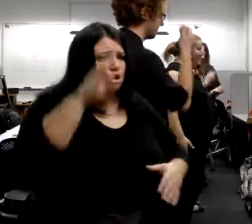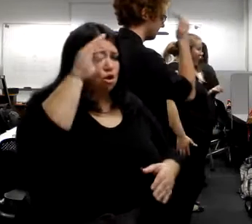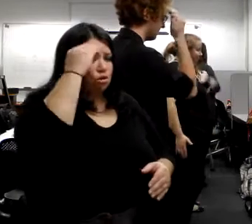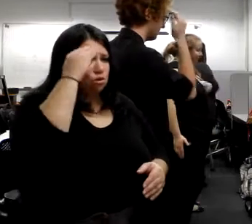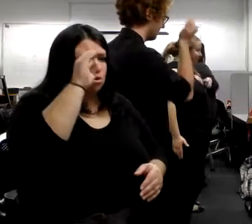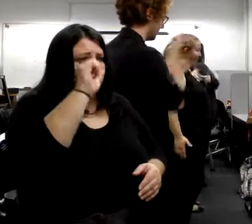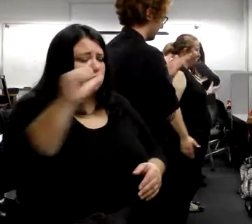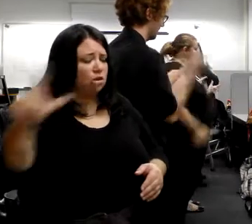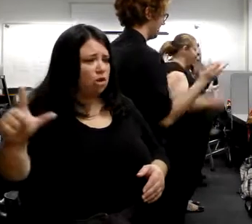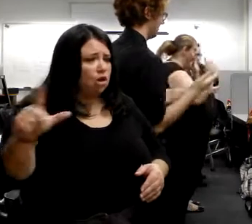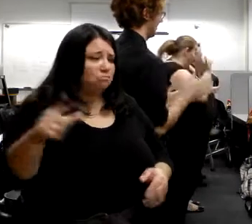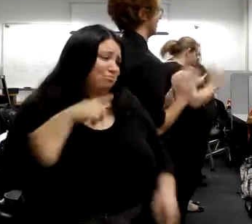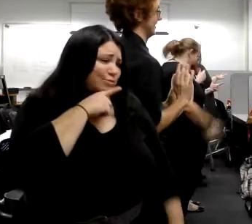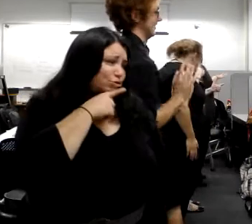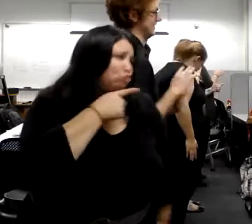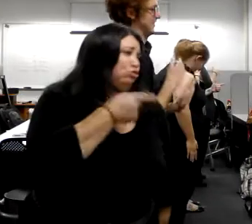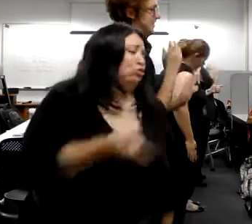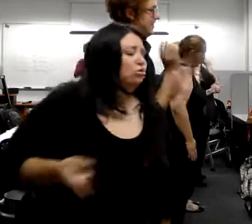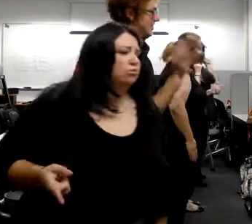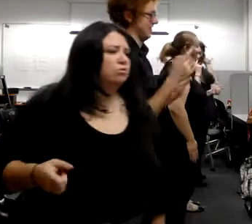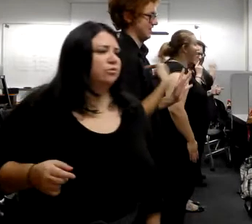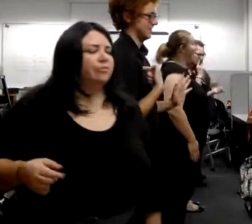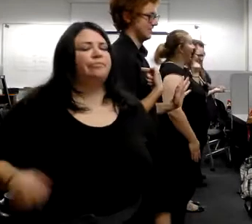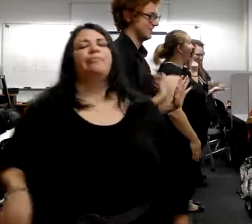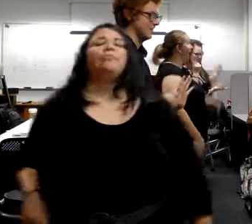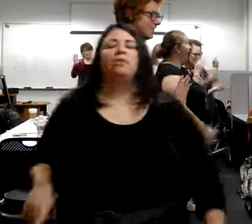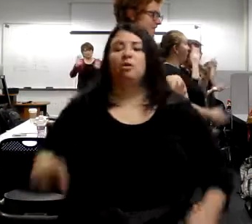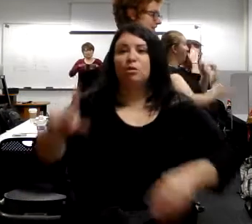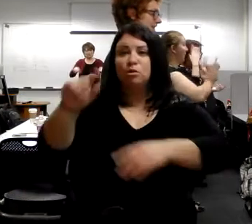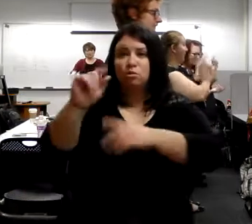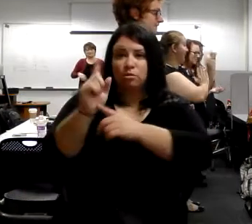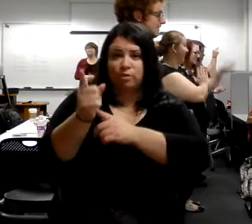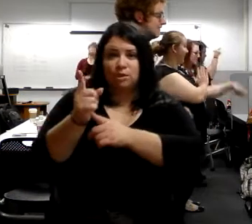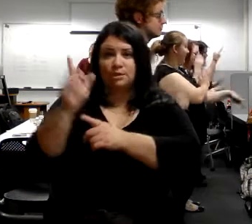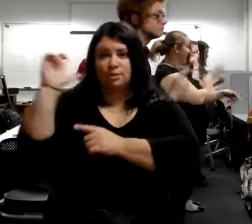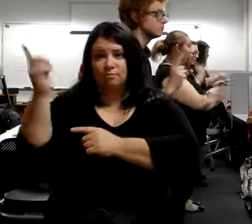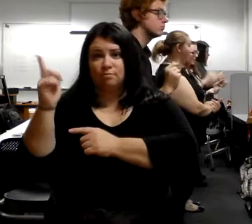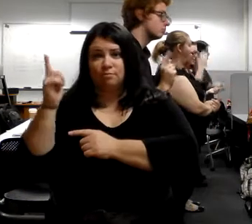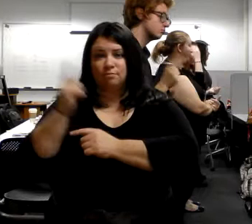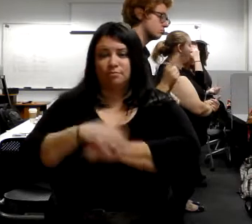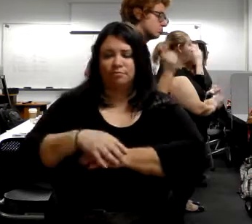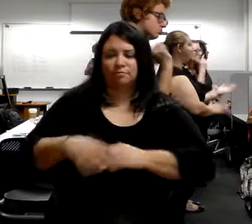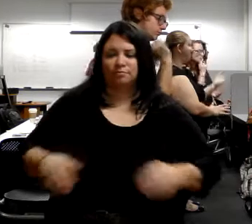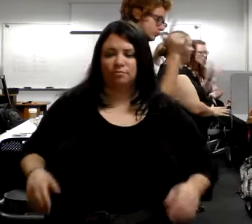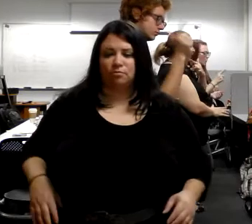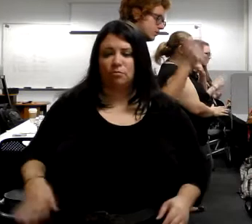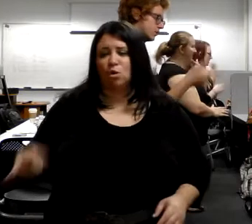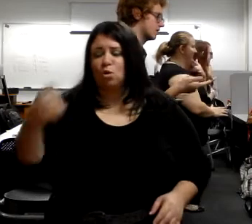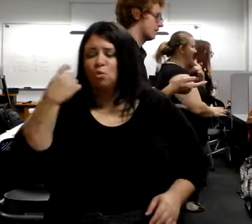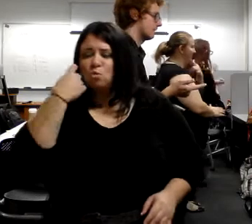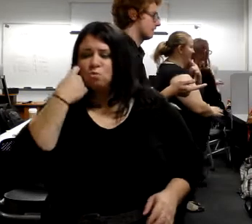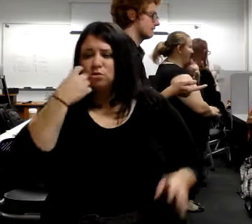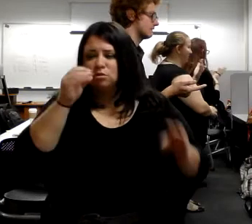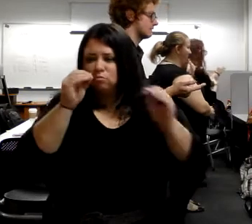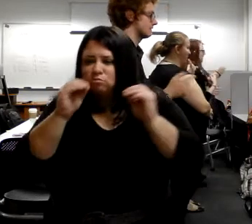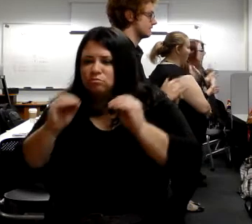child. So 20 minutes later, I went and hid, like I said, we had recently moved. Or we had moved that day, so there were